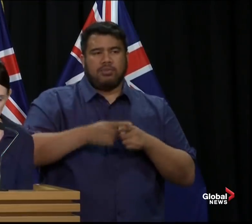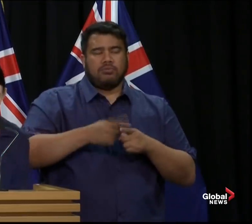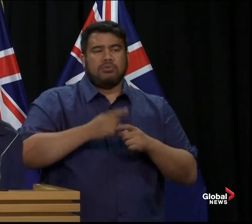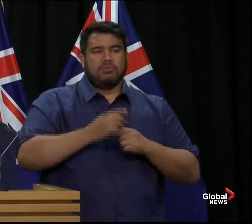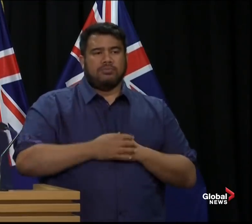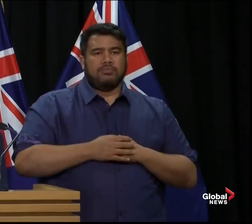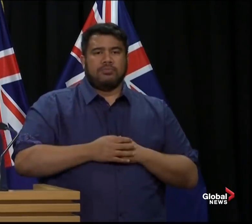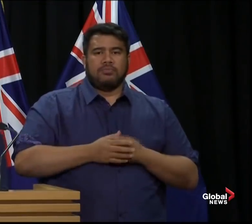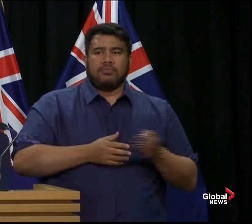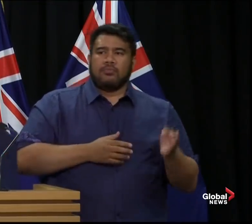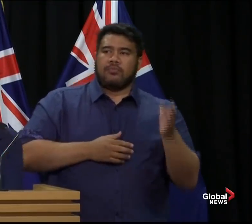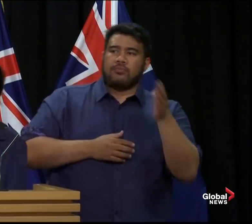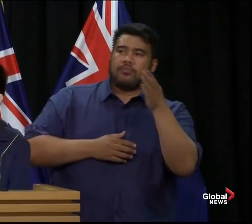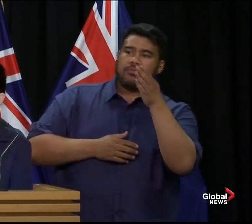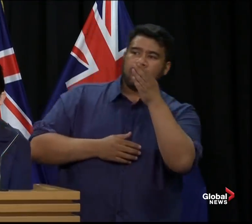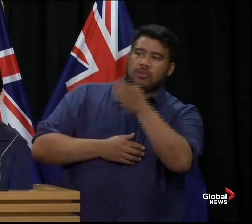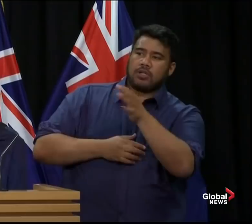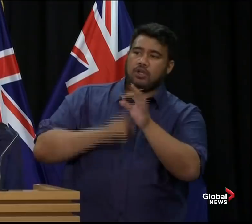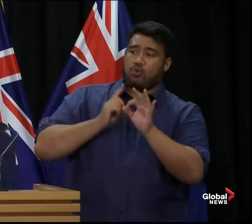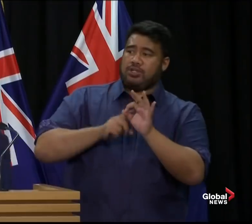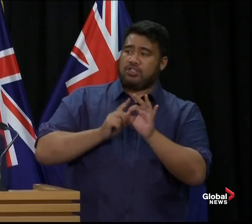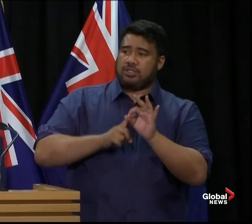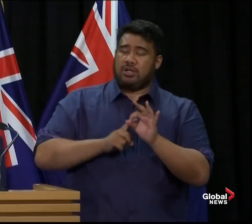comments? Tracy.